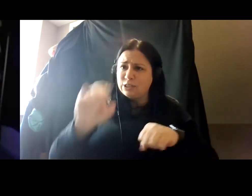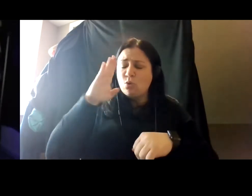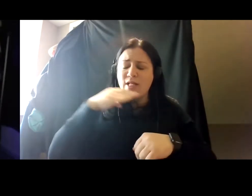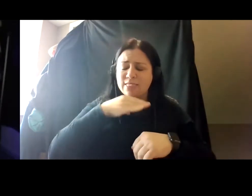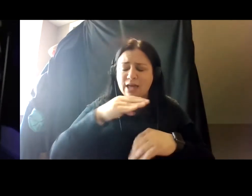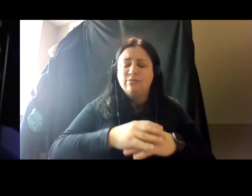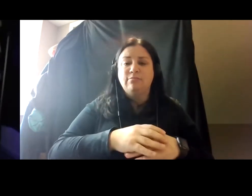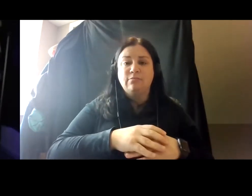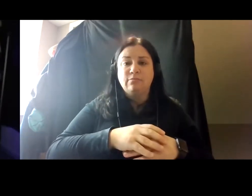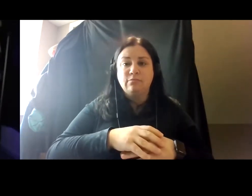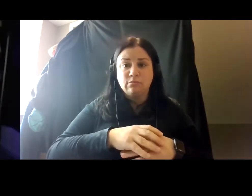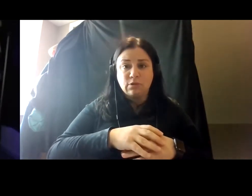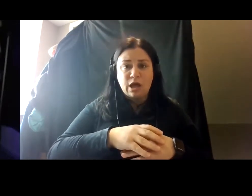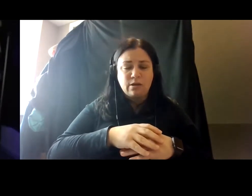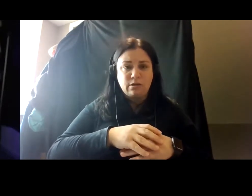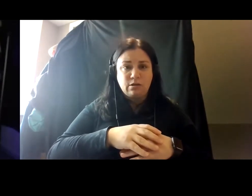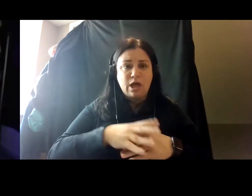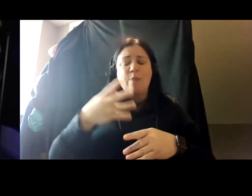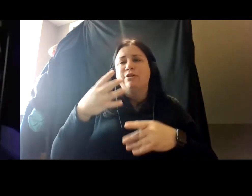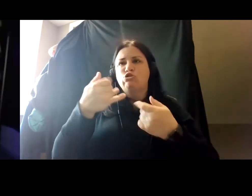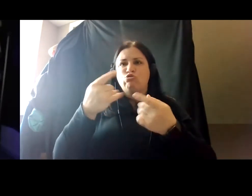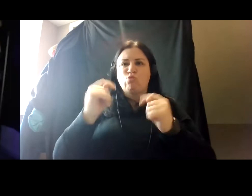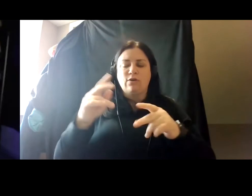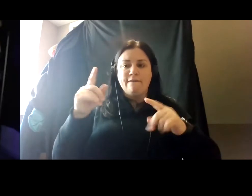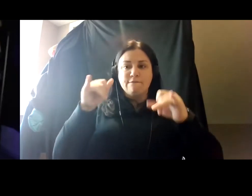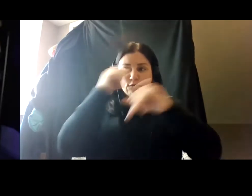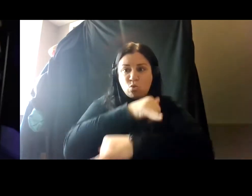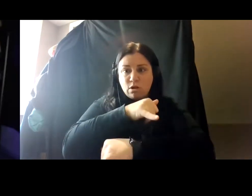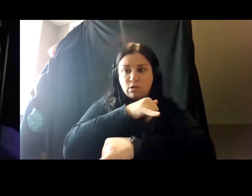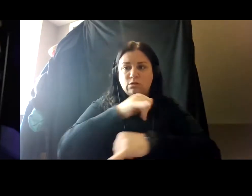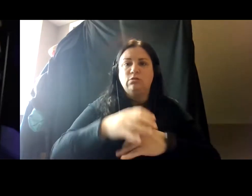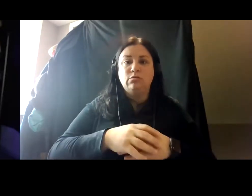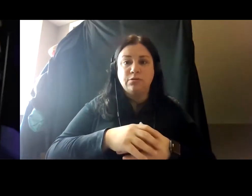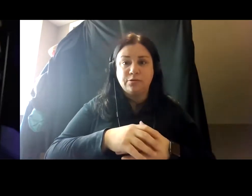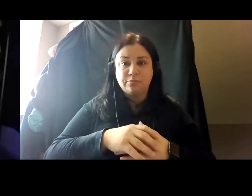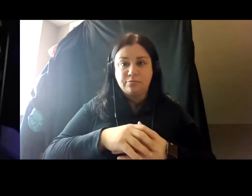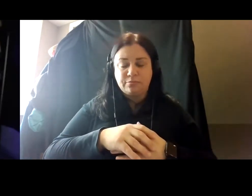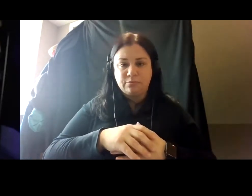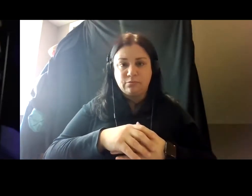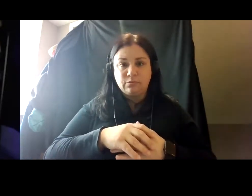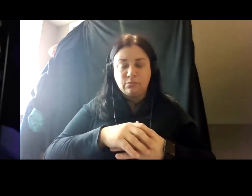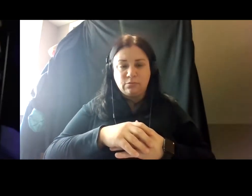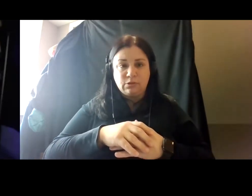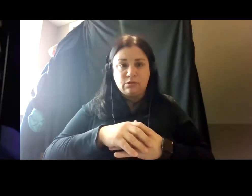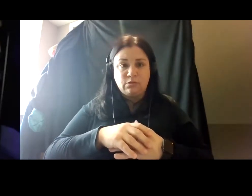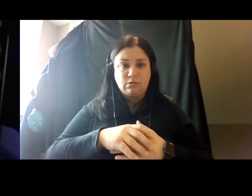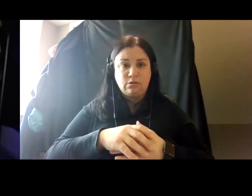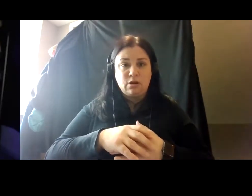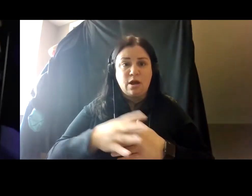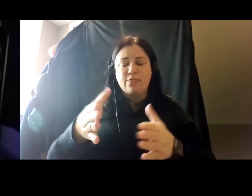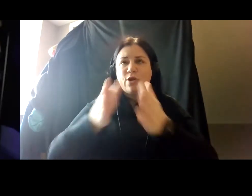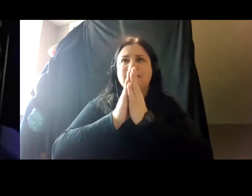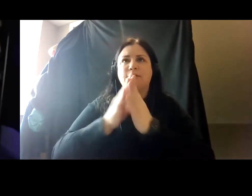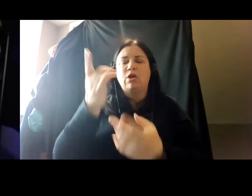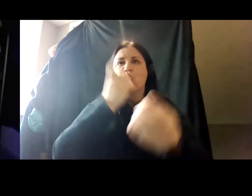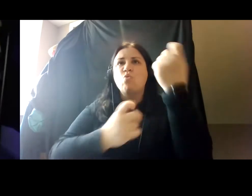said, let me fool this polygraph test. I can do it. So as they're going, they're asking me all these